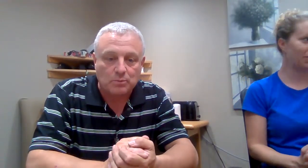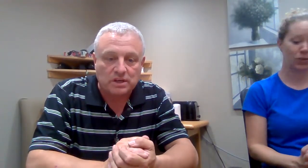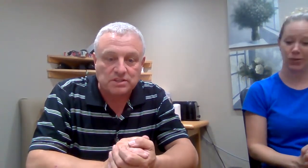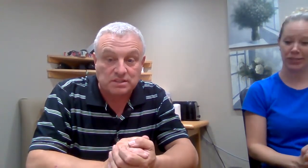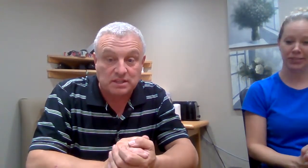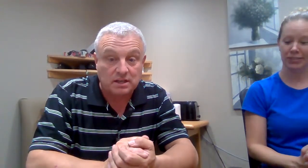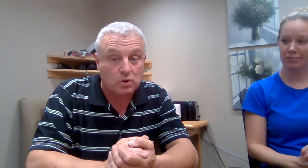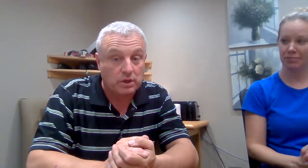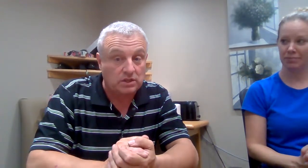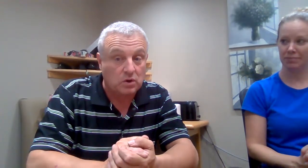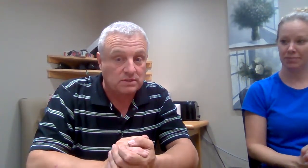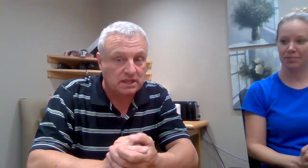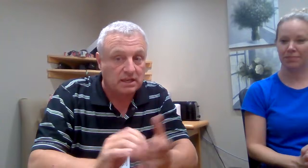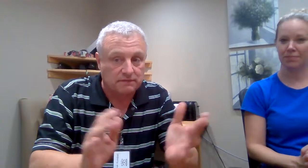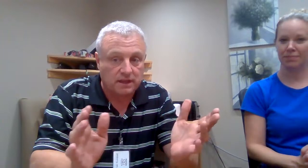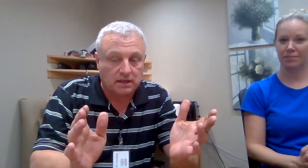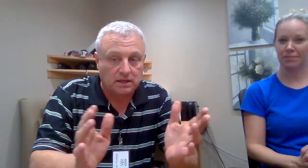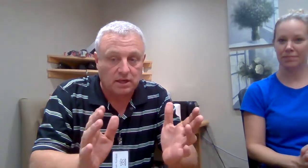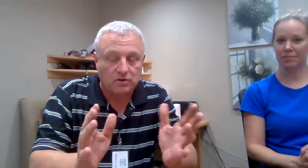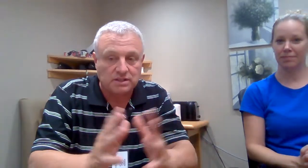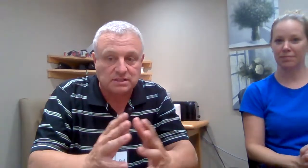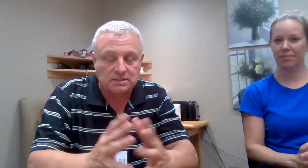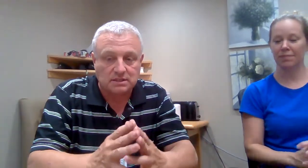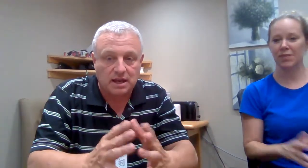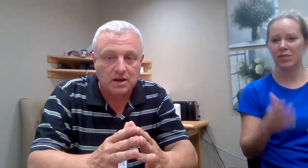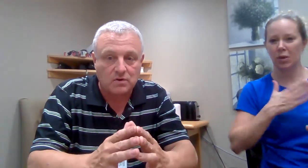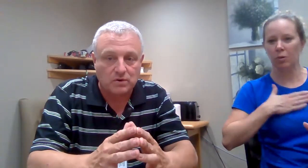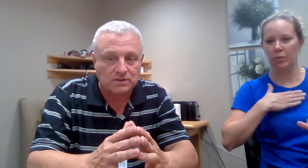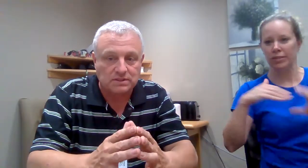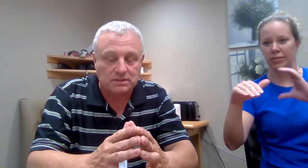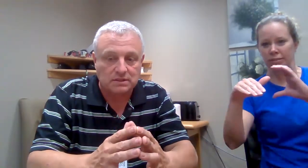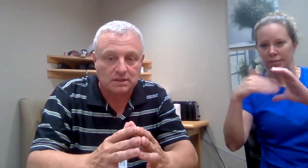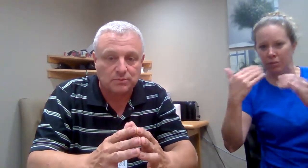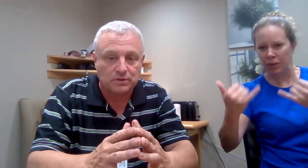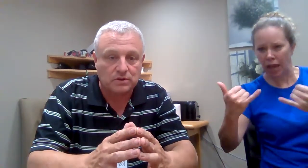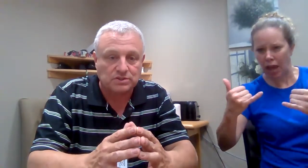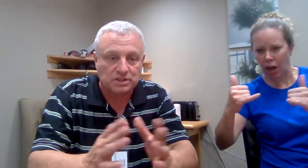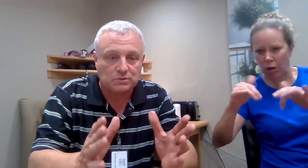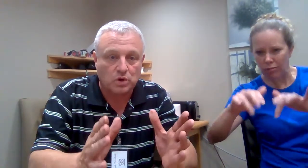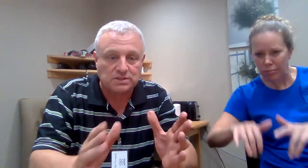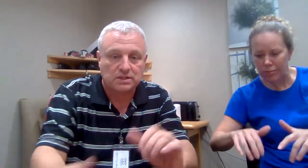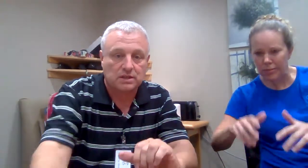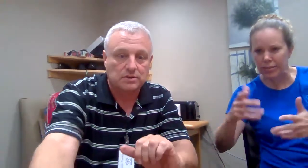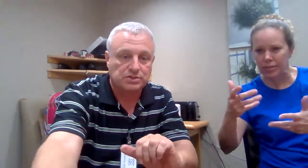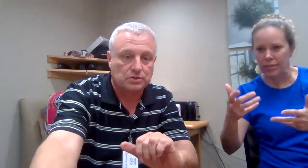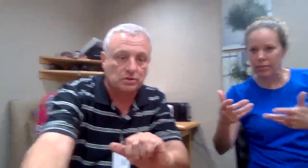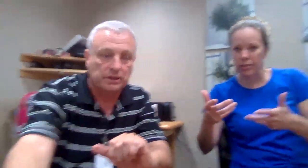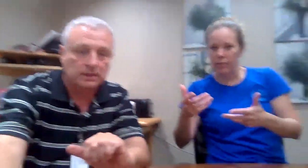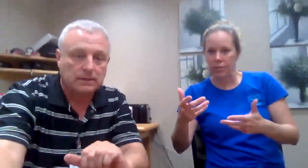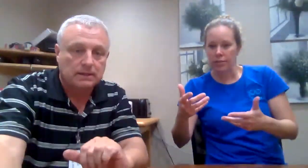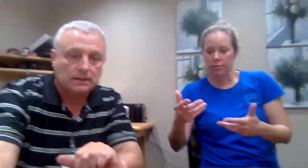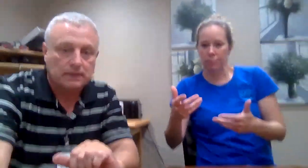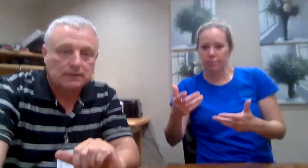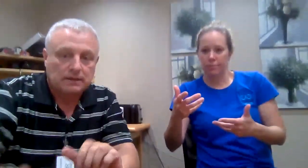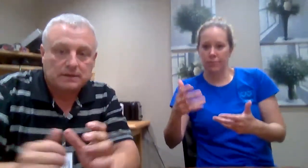So if someone can just send a quick note saying if they can hear us now, or is it the computer just wants to hear